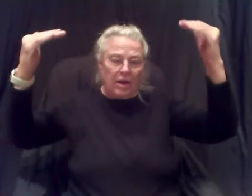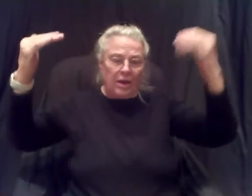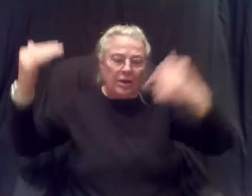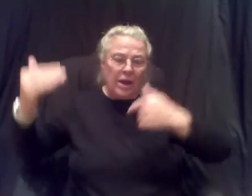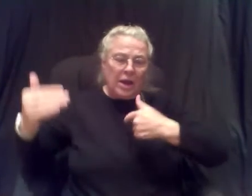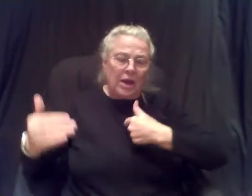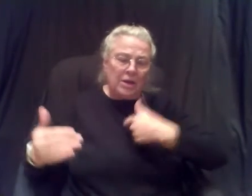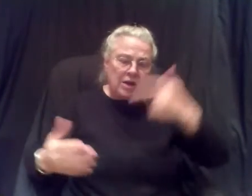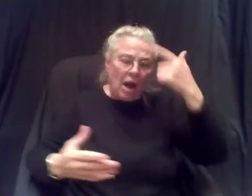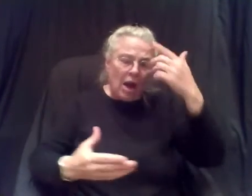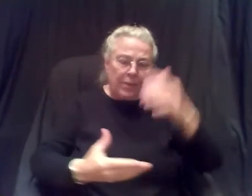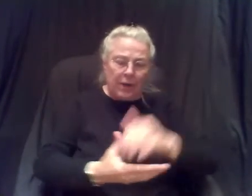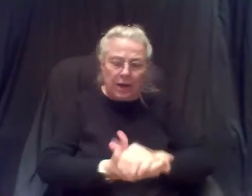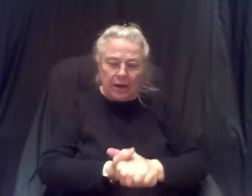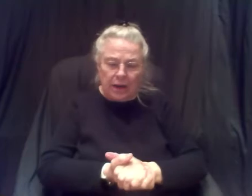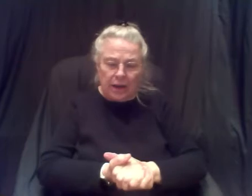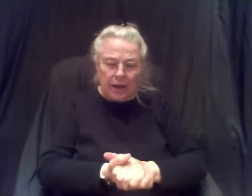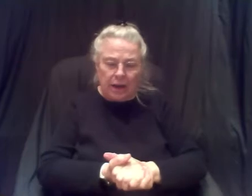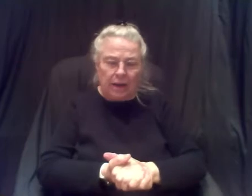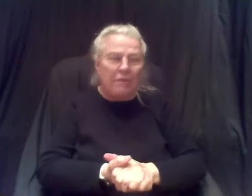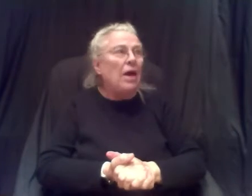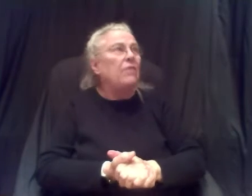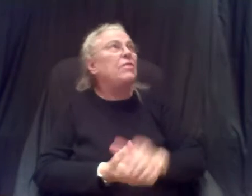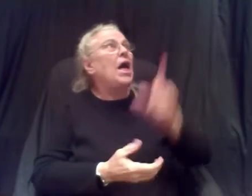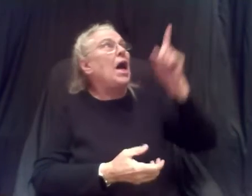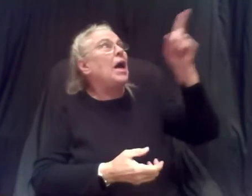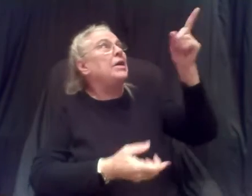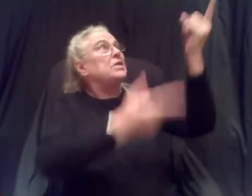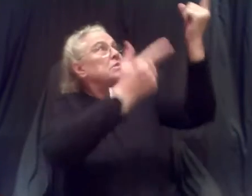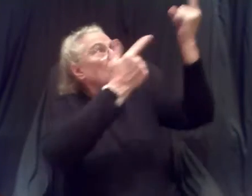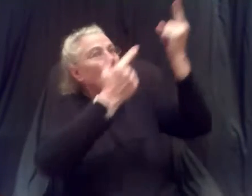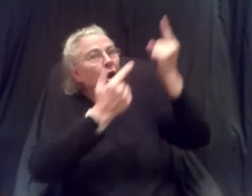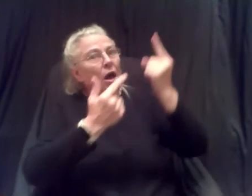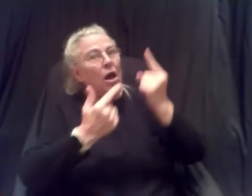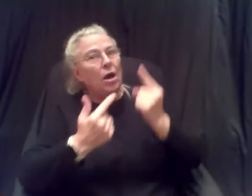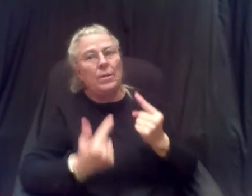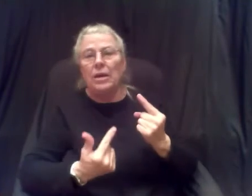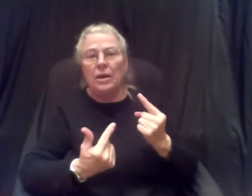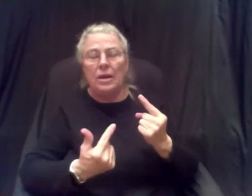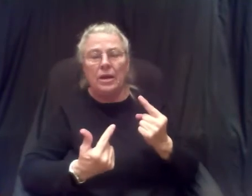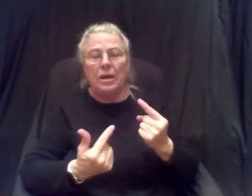heaven, and I believe that he's coming